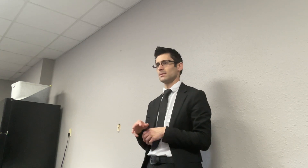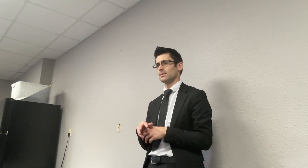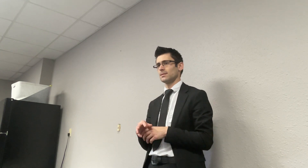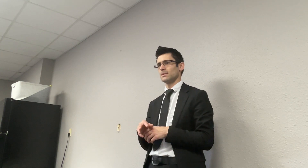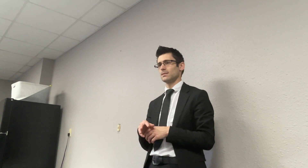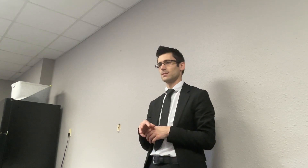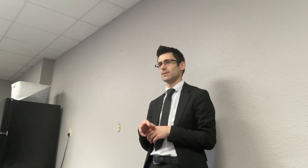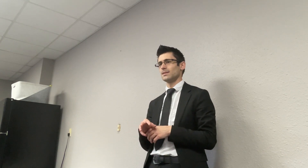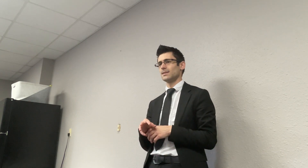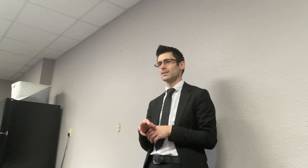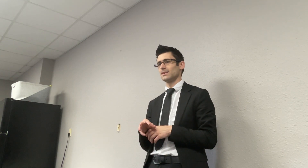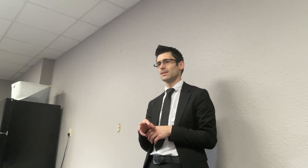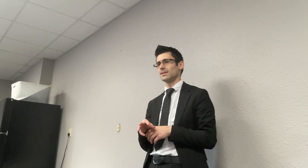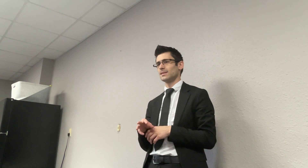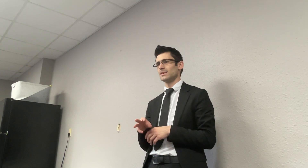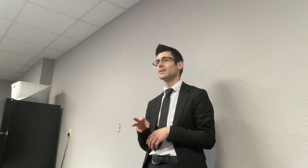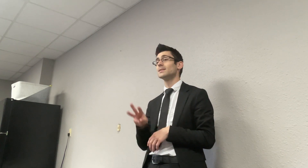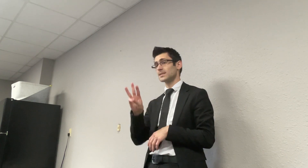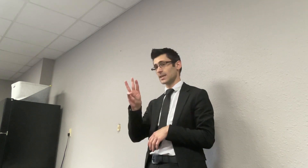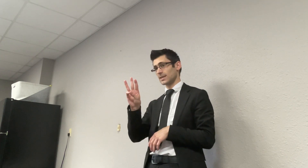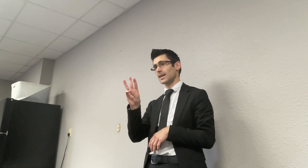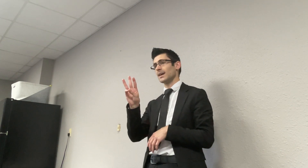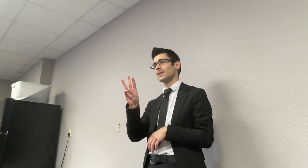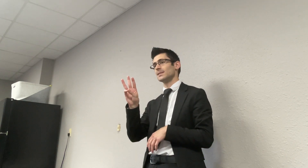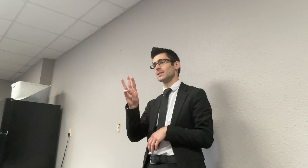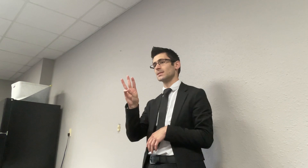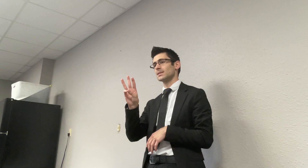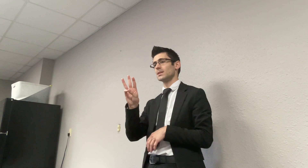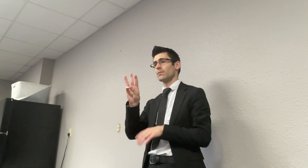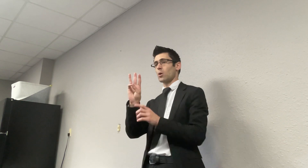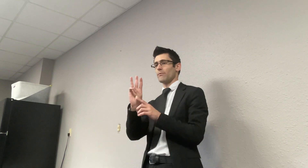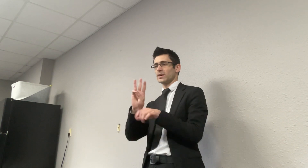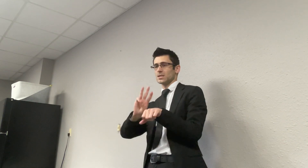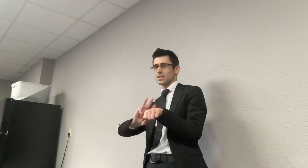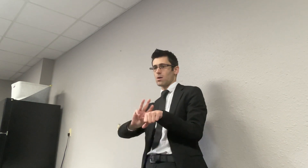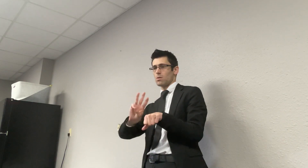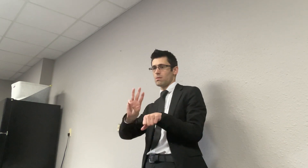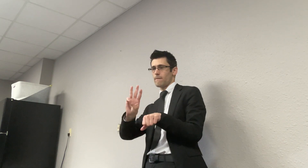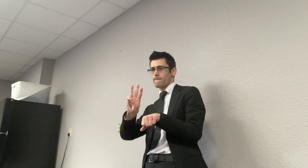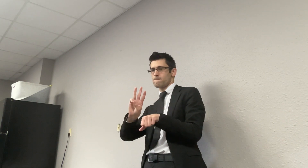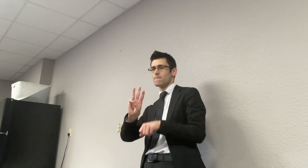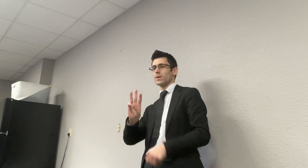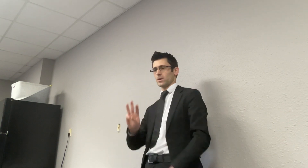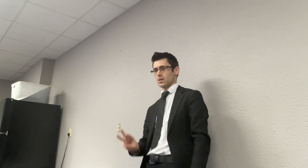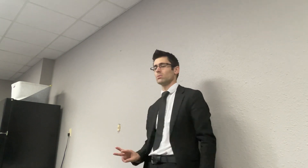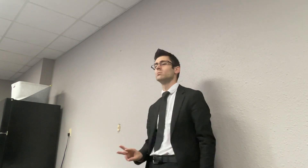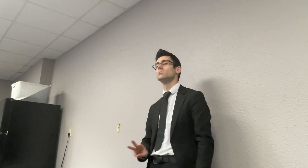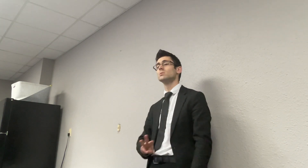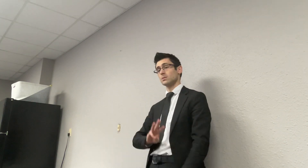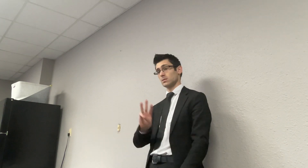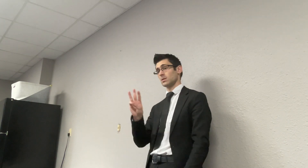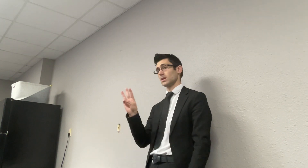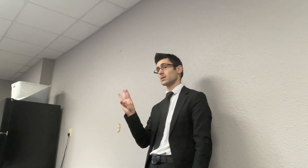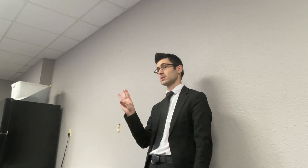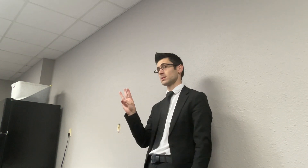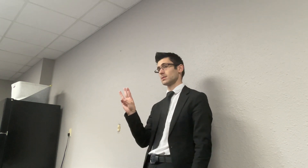I don't know why I was thinking this is 6. 6, yeah. 6. Palm faces out. There you go. 6. 6:45. What